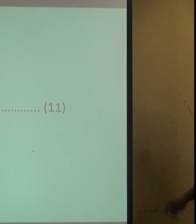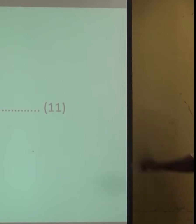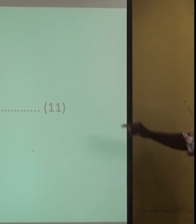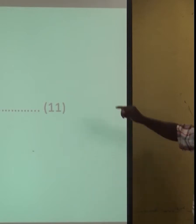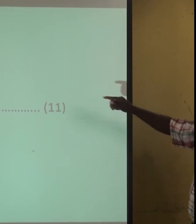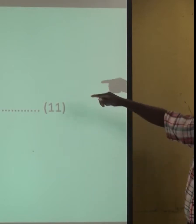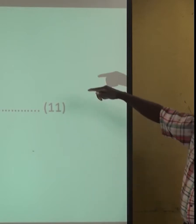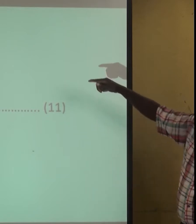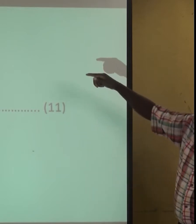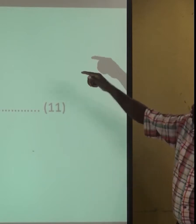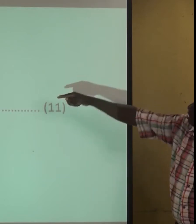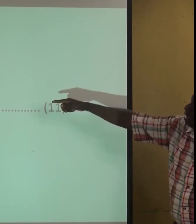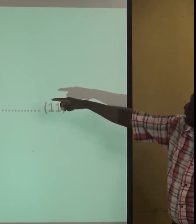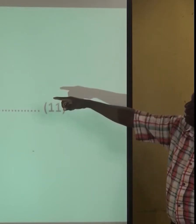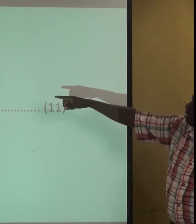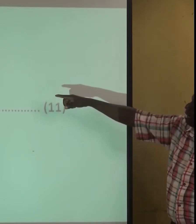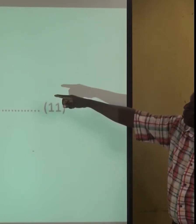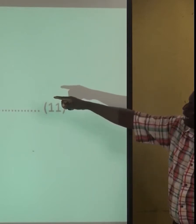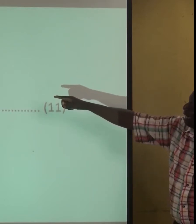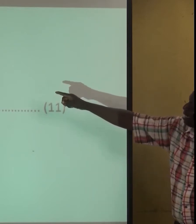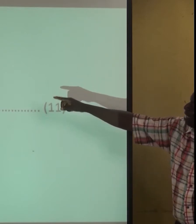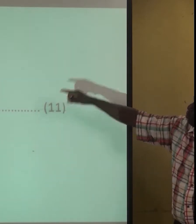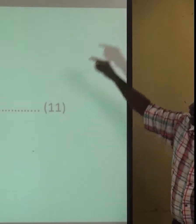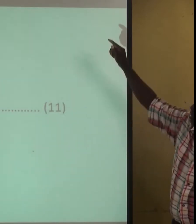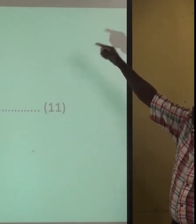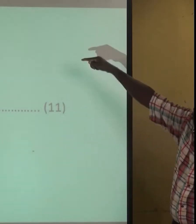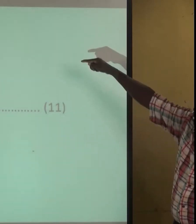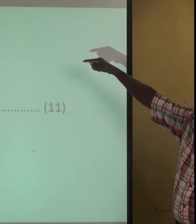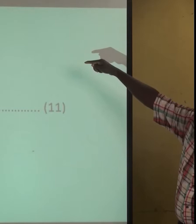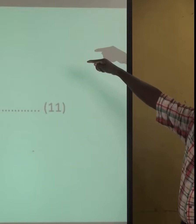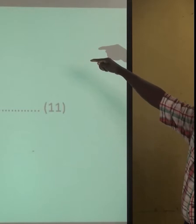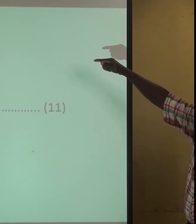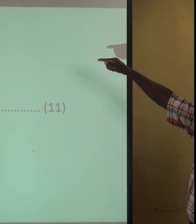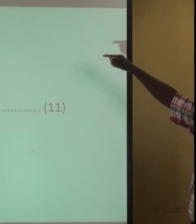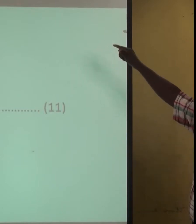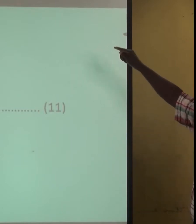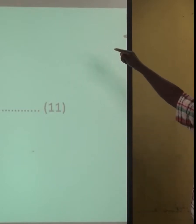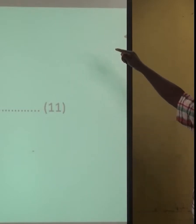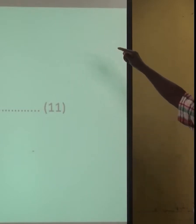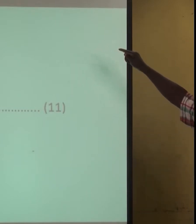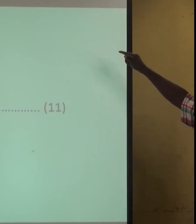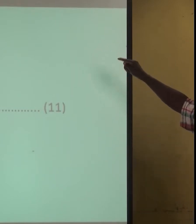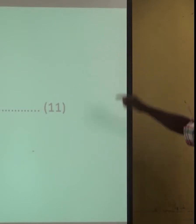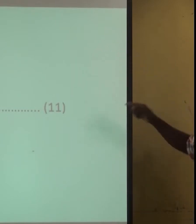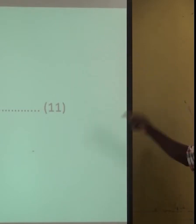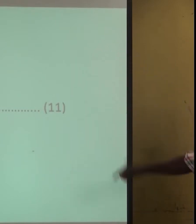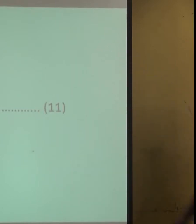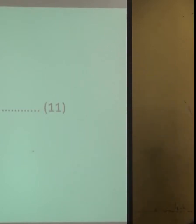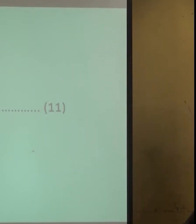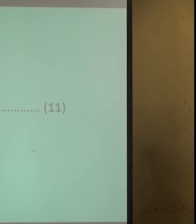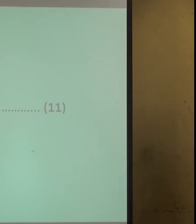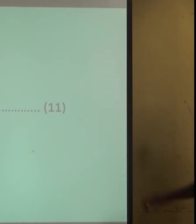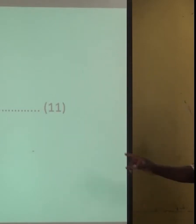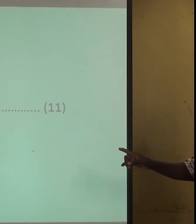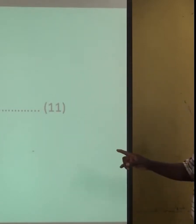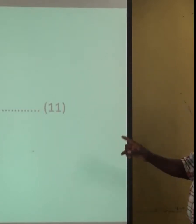G. So the capital R down will cancel one of the capital R squared at the top. I will now be